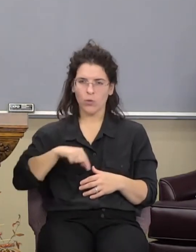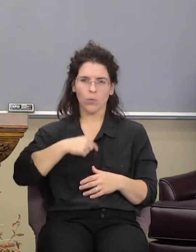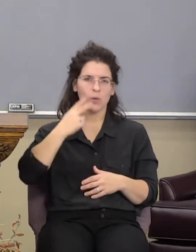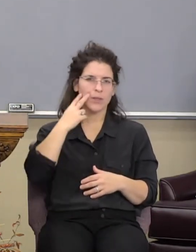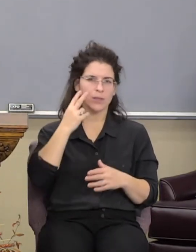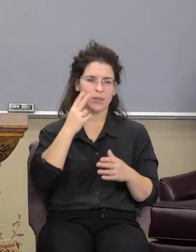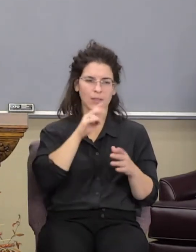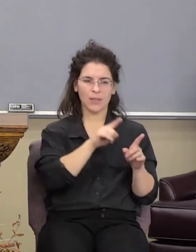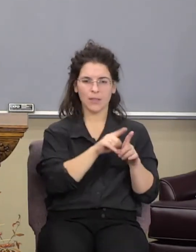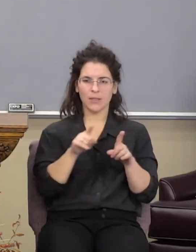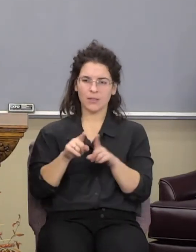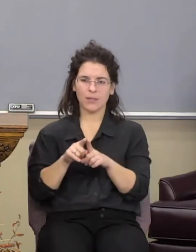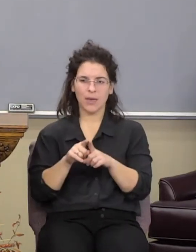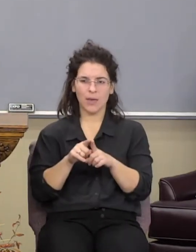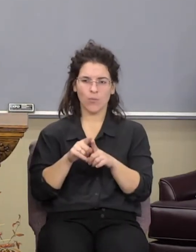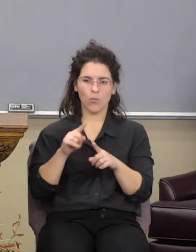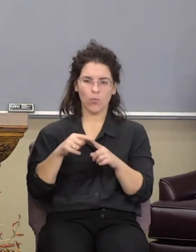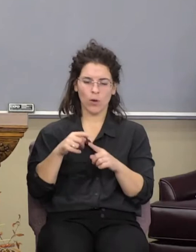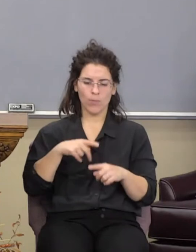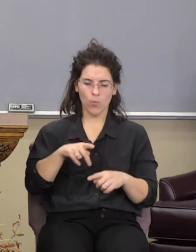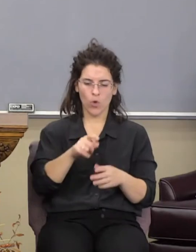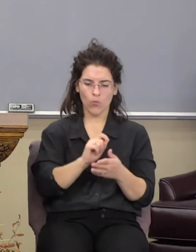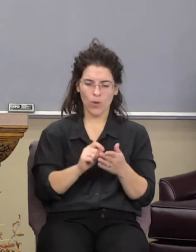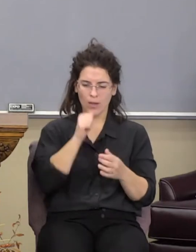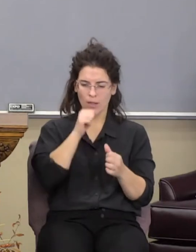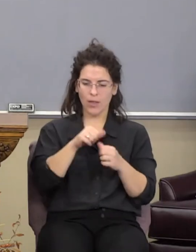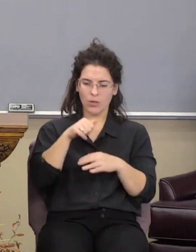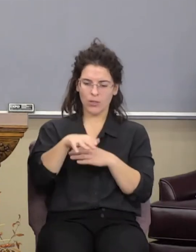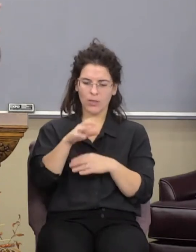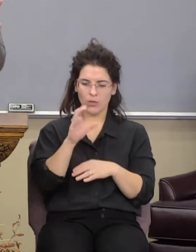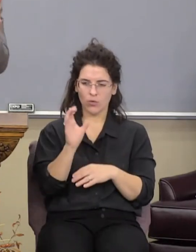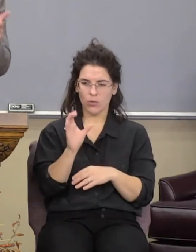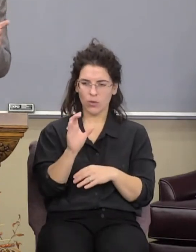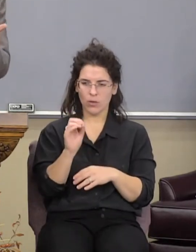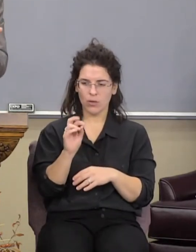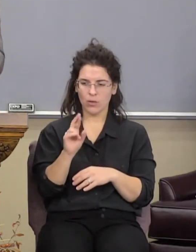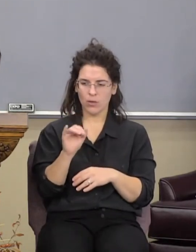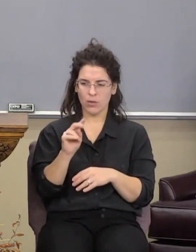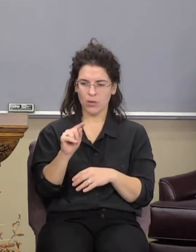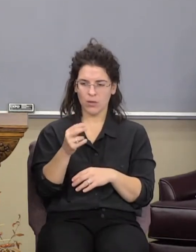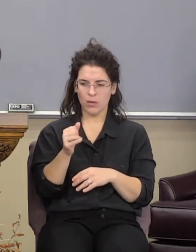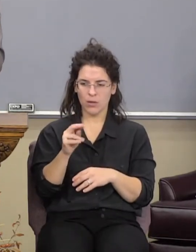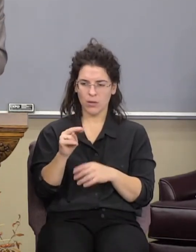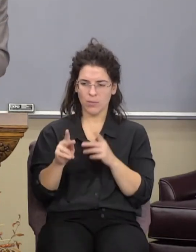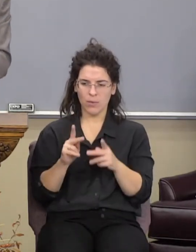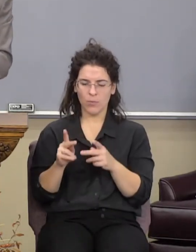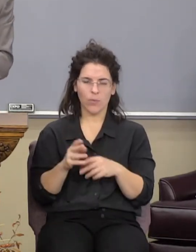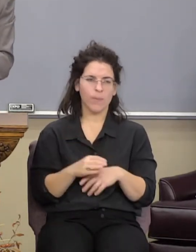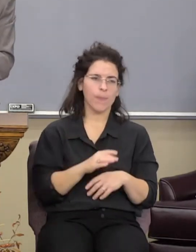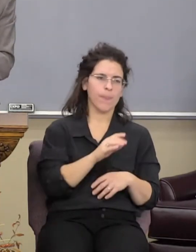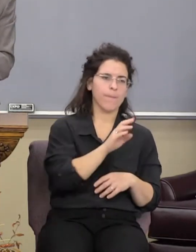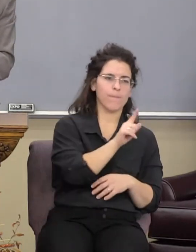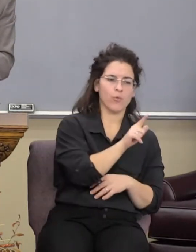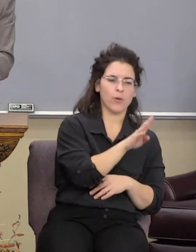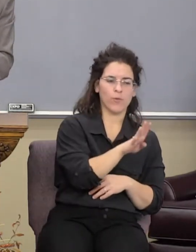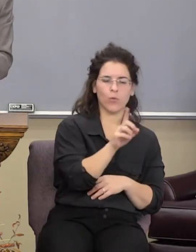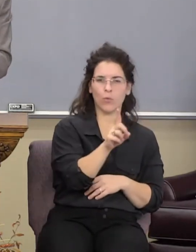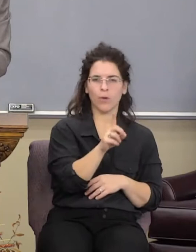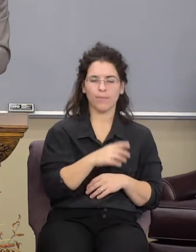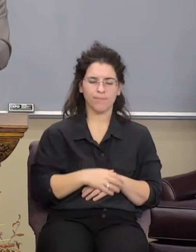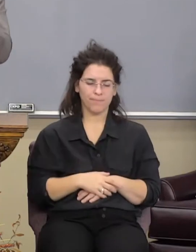same parallel when Paul writes to the Corinthians. The first verse, notice chapter 24, verse